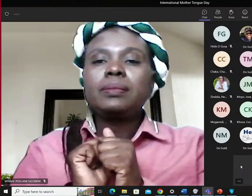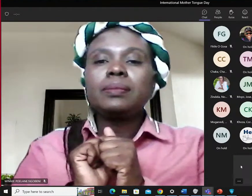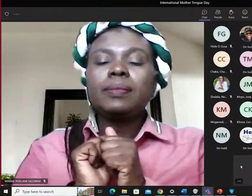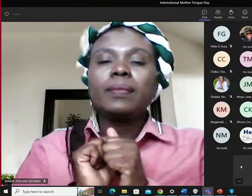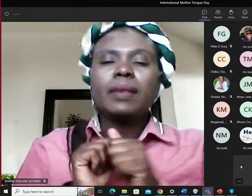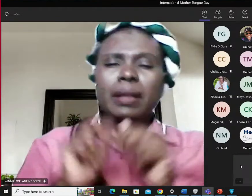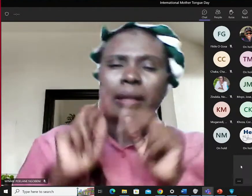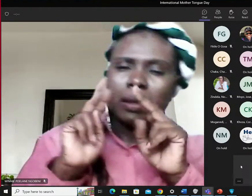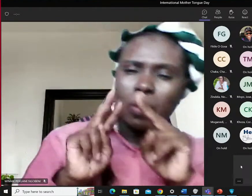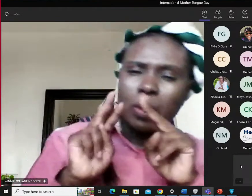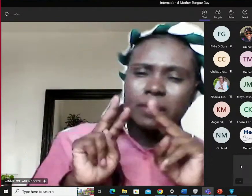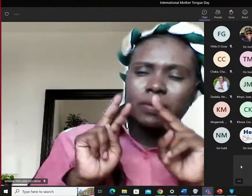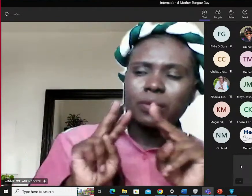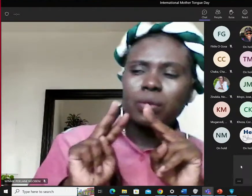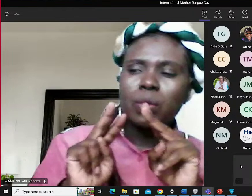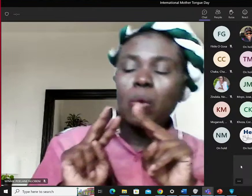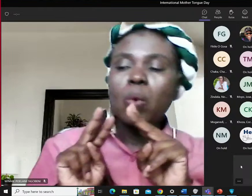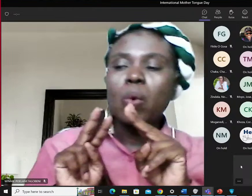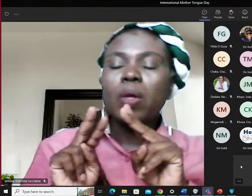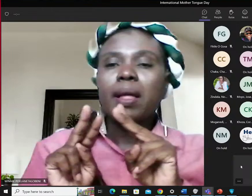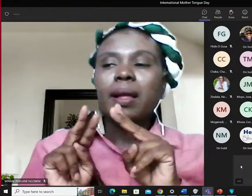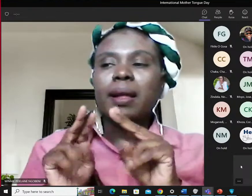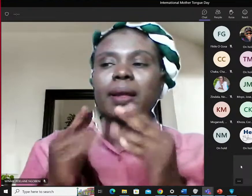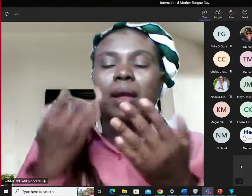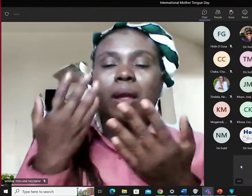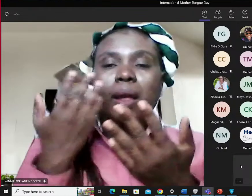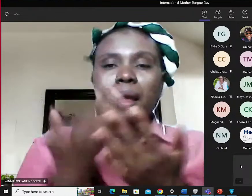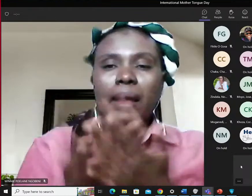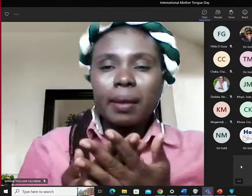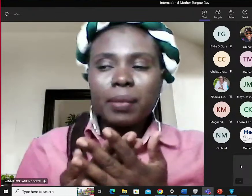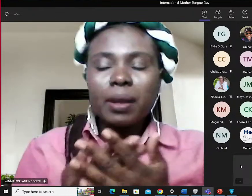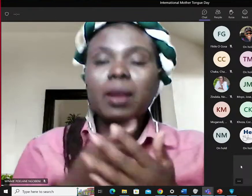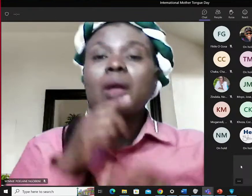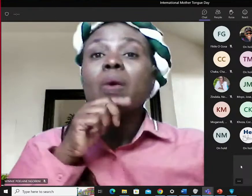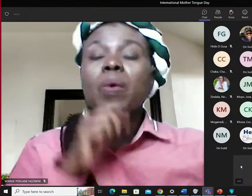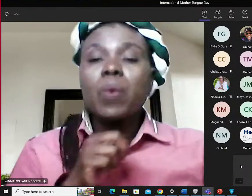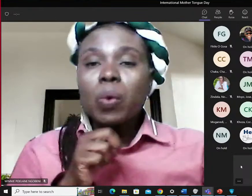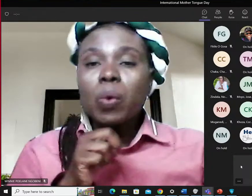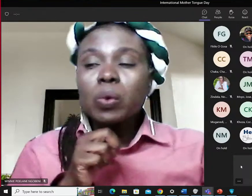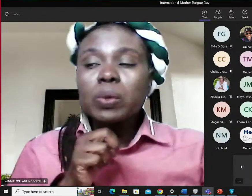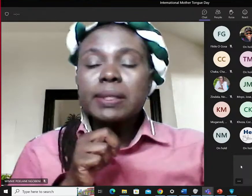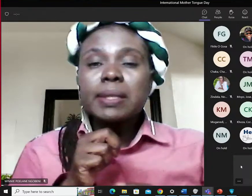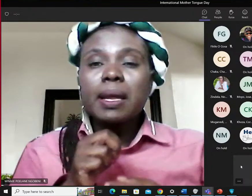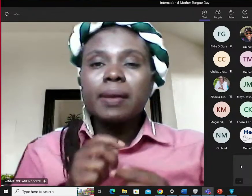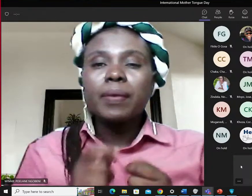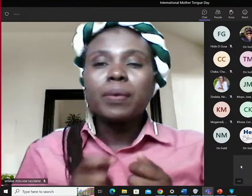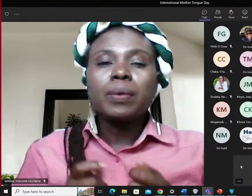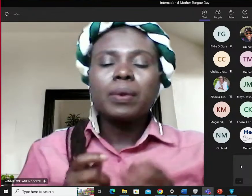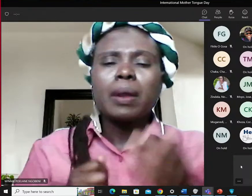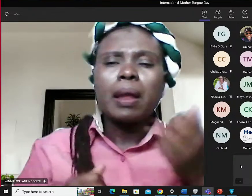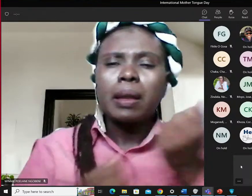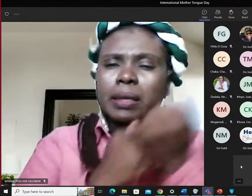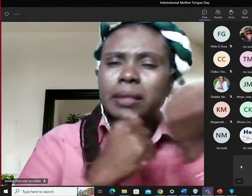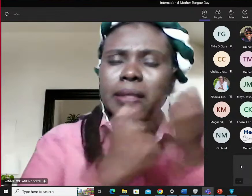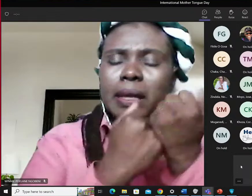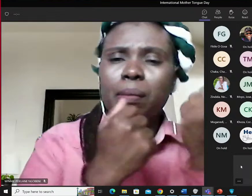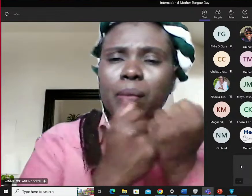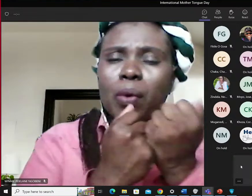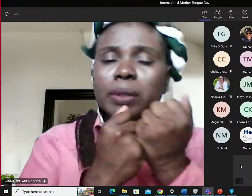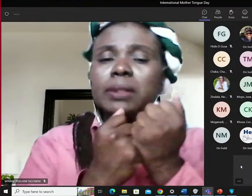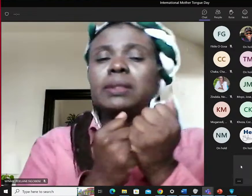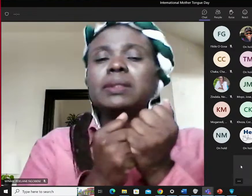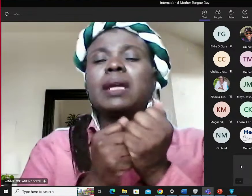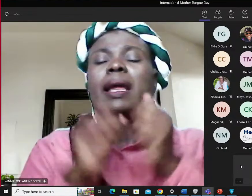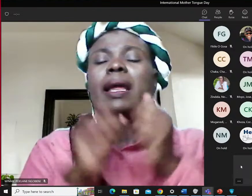support students in their learning. The presence of these languages in the educational domain may